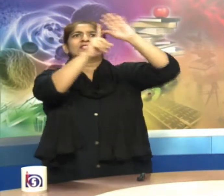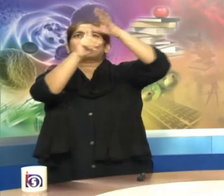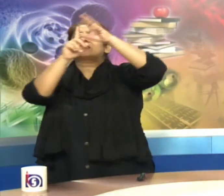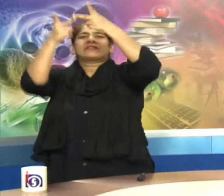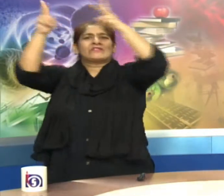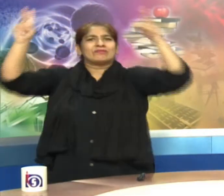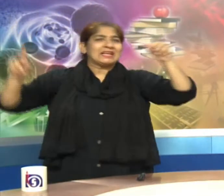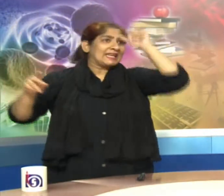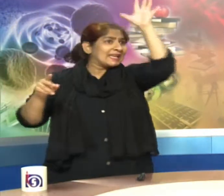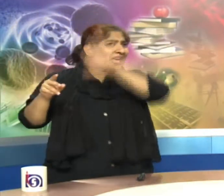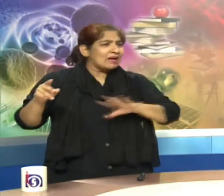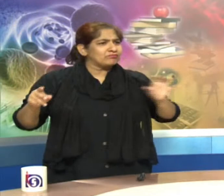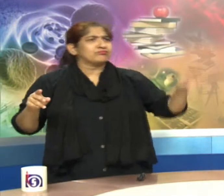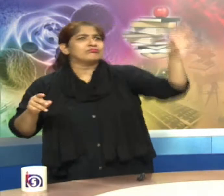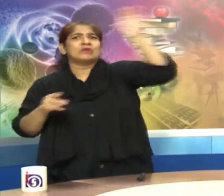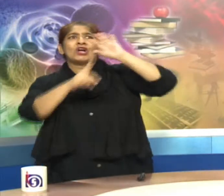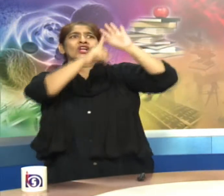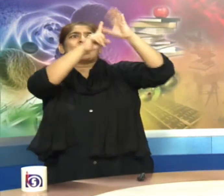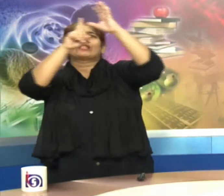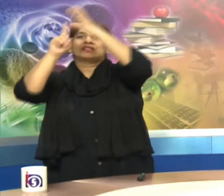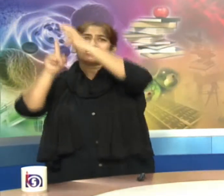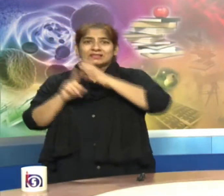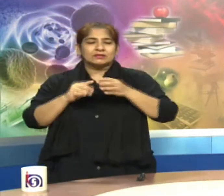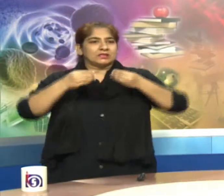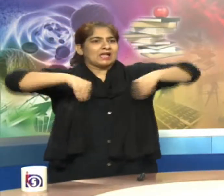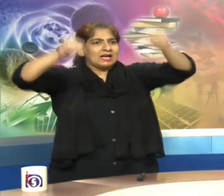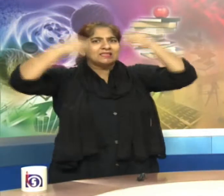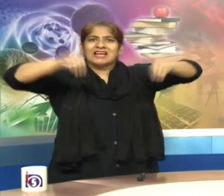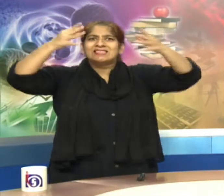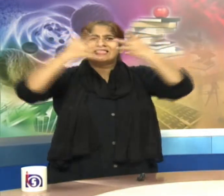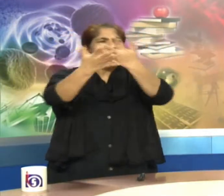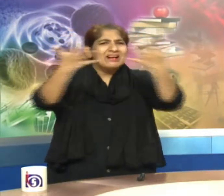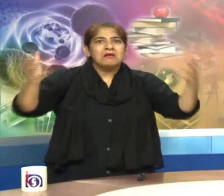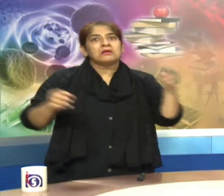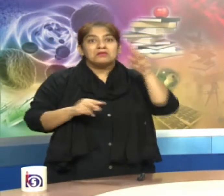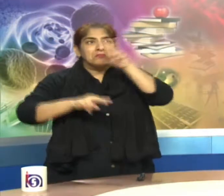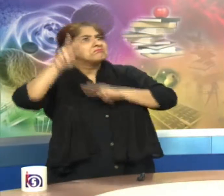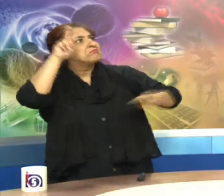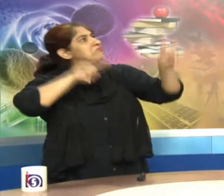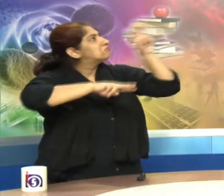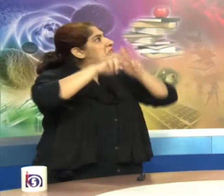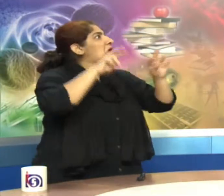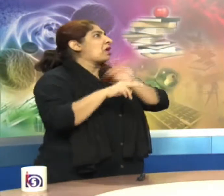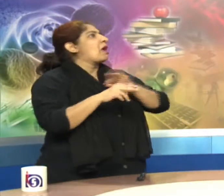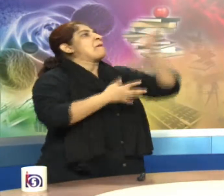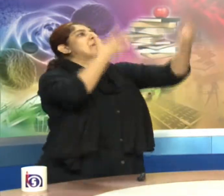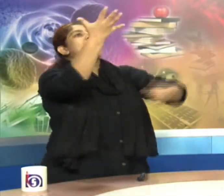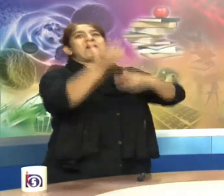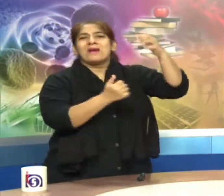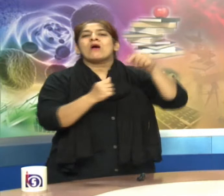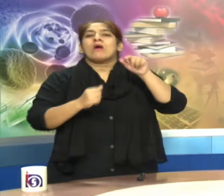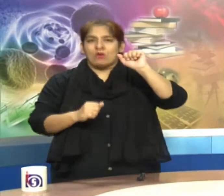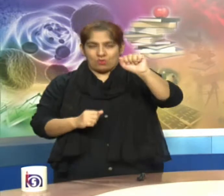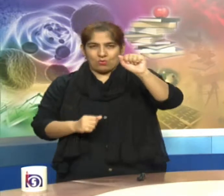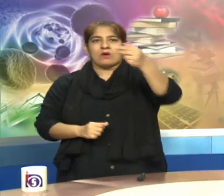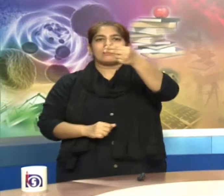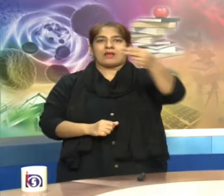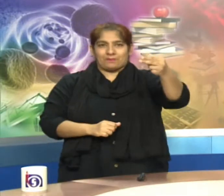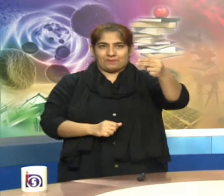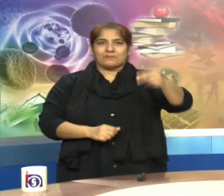because different countries have different culture, different places, they have different kinds of exhibition and we buy